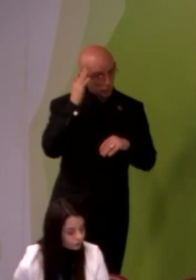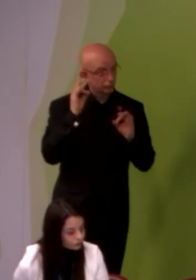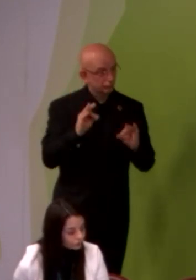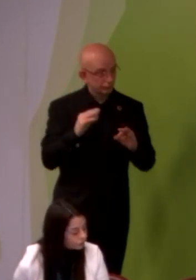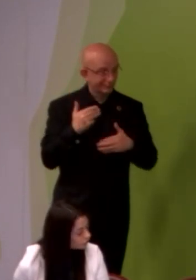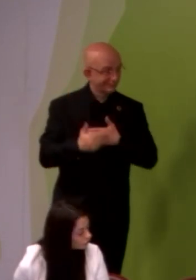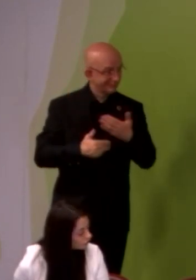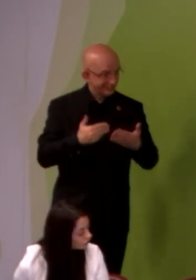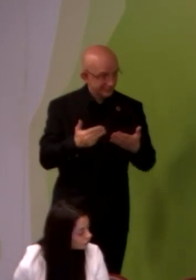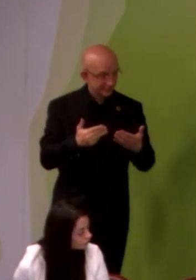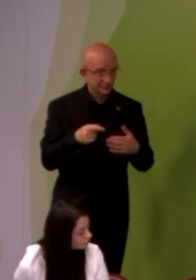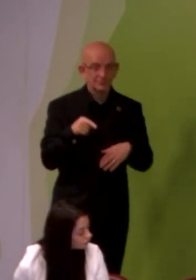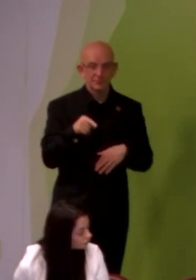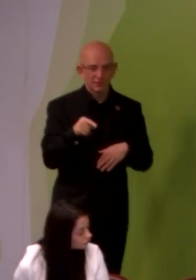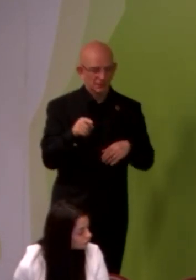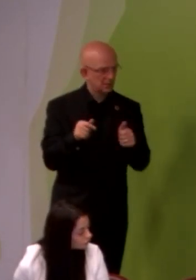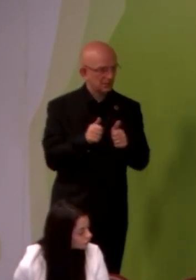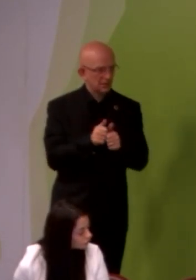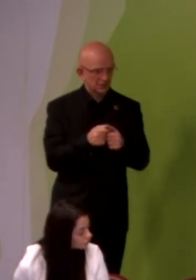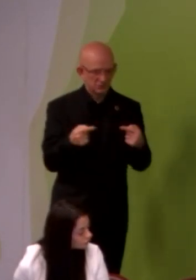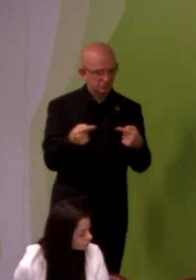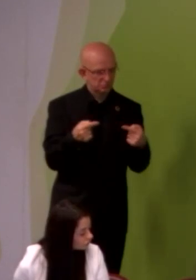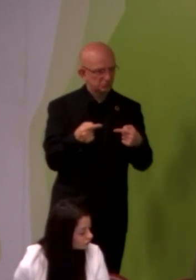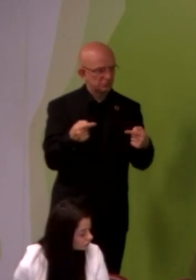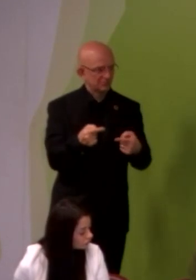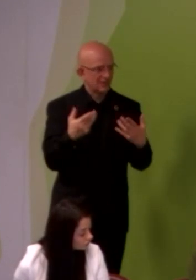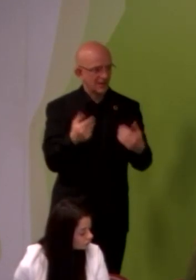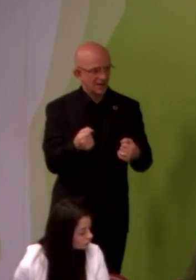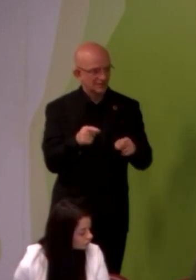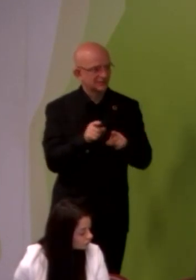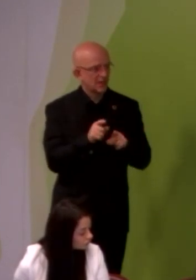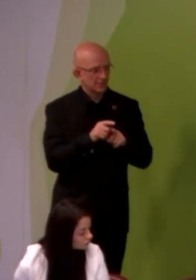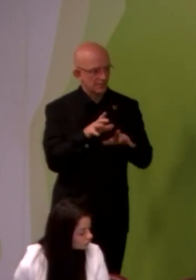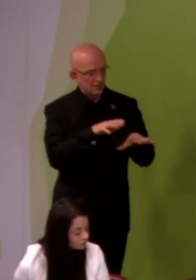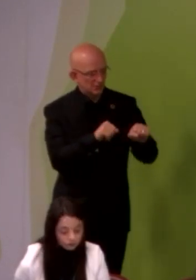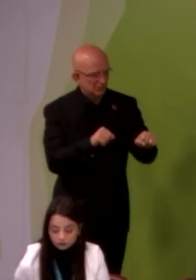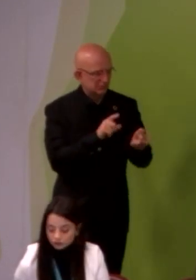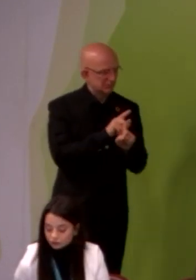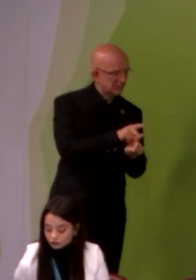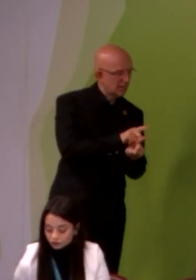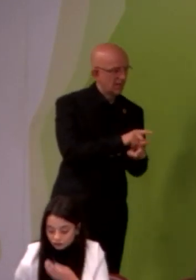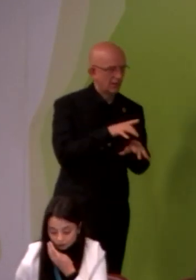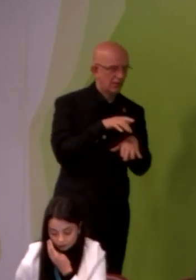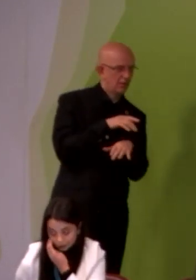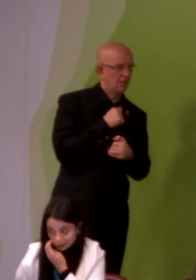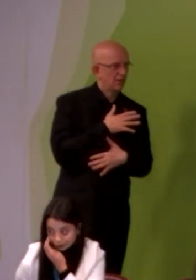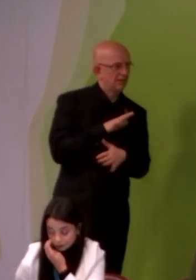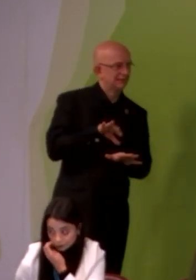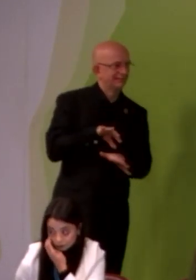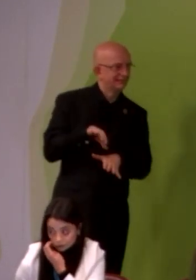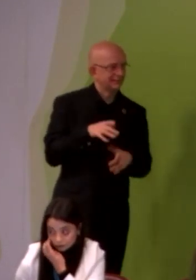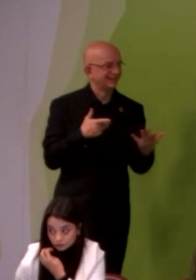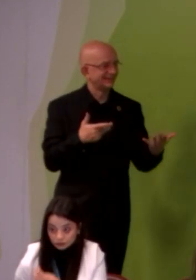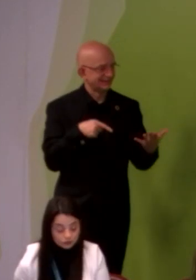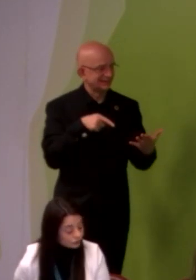bullying, street harassment, and sexual harassment as key barriers to accessing education, which all